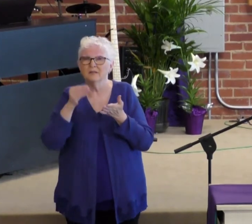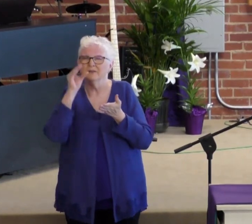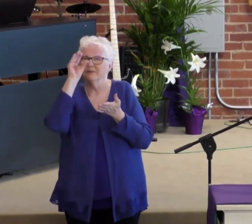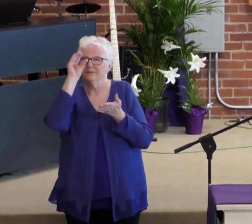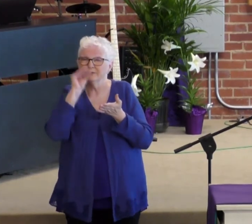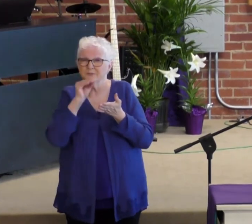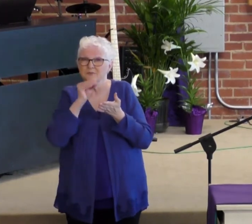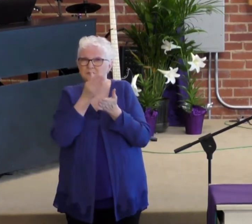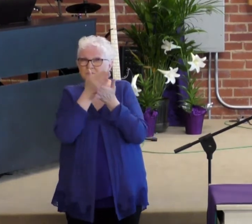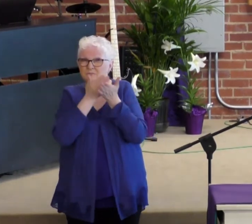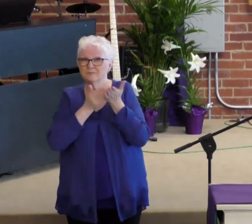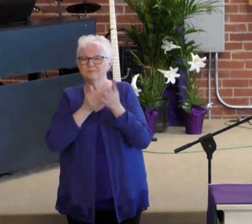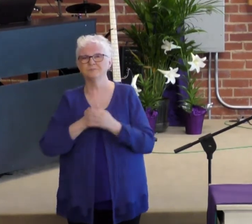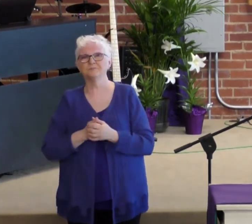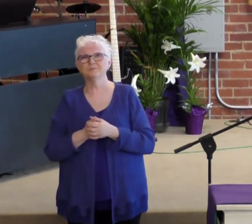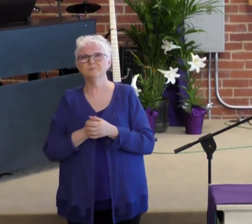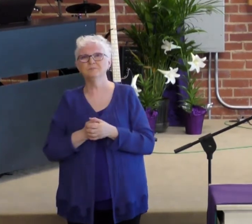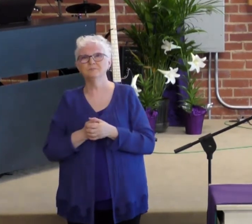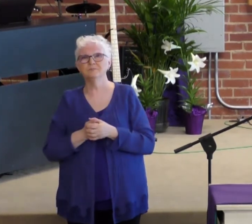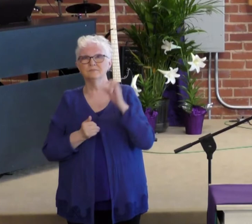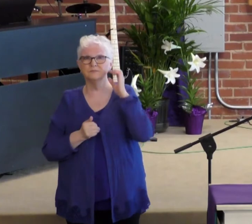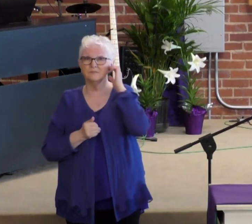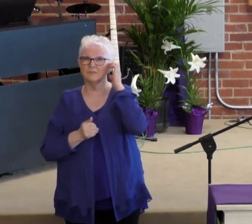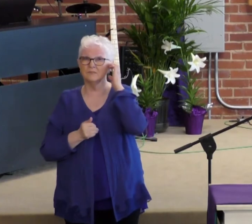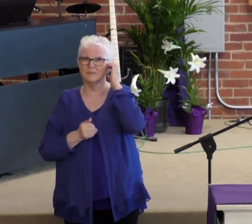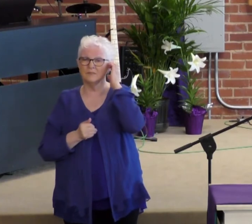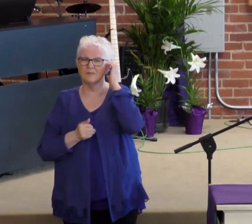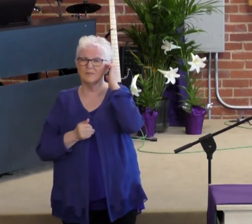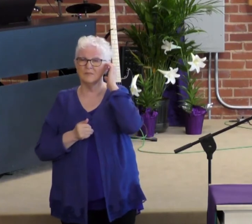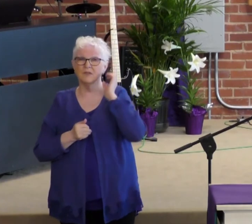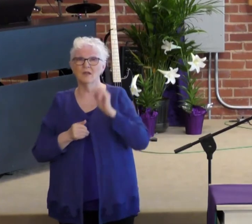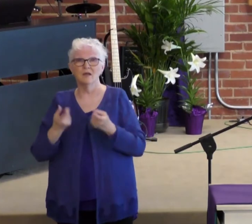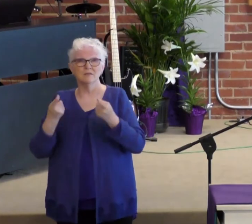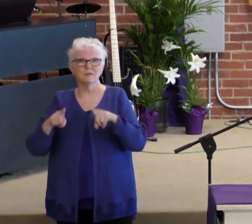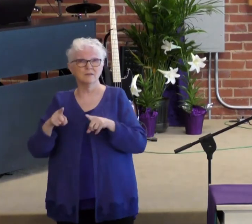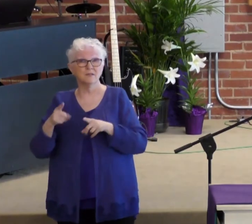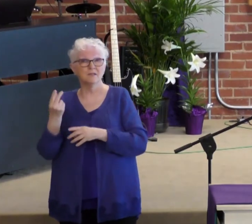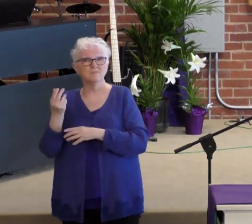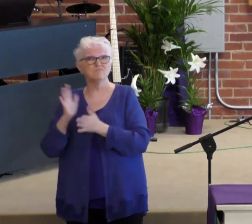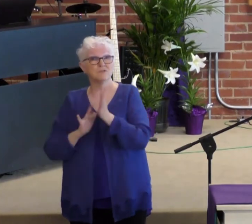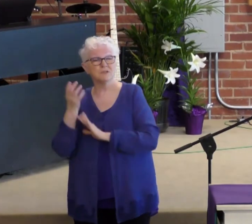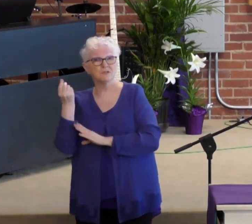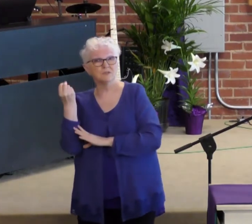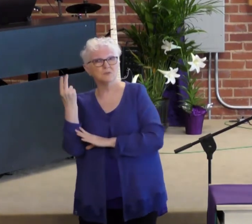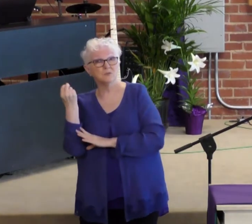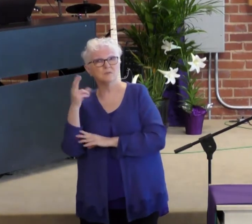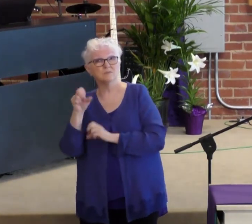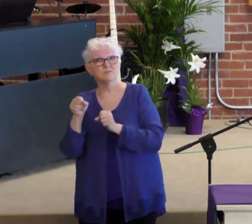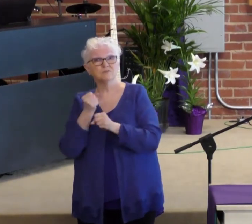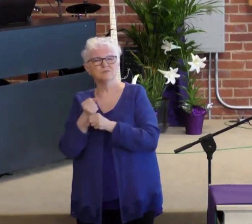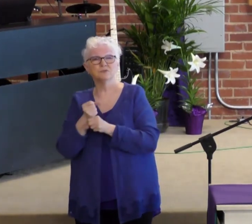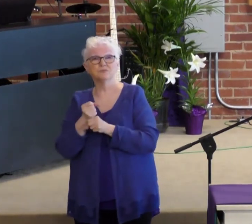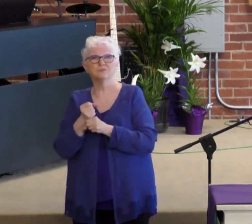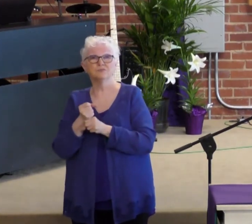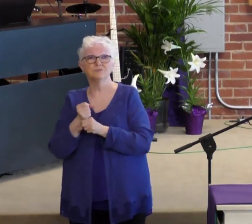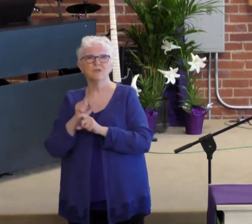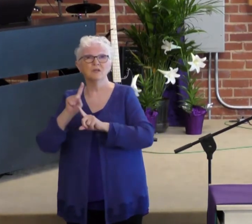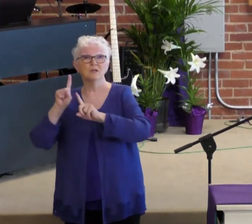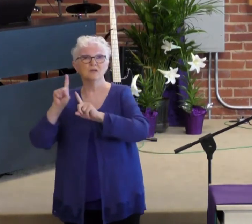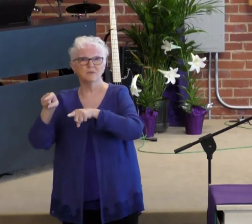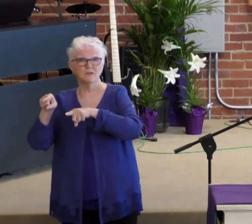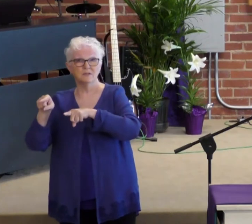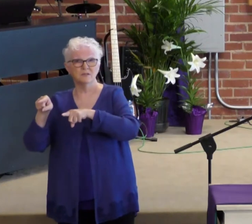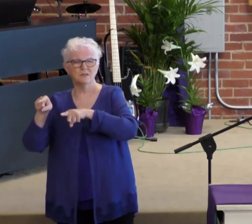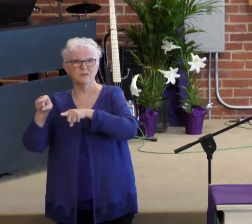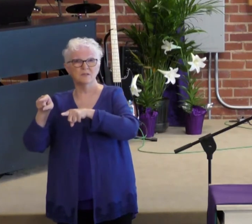when he's 12 years old. If you remember, he goes to the Passover feast in Jerusalem with his parents, Joseph and